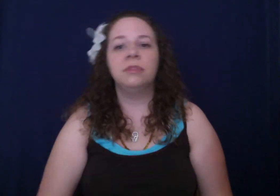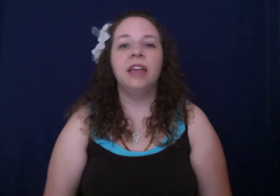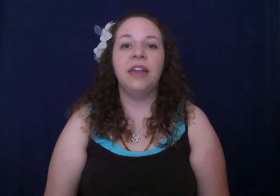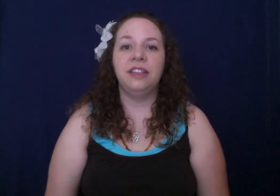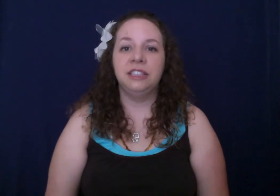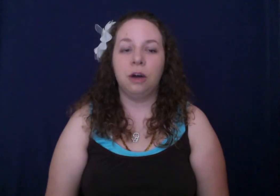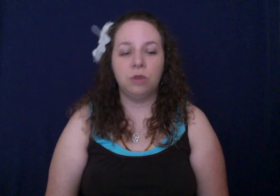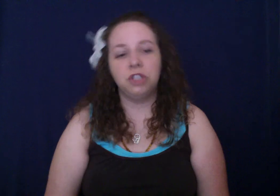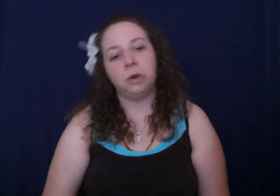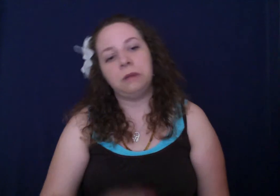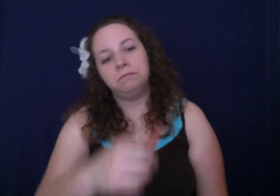and then tell which door.